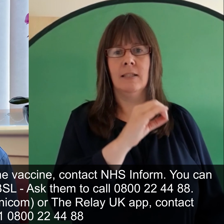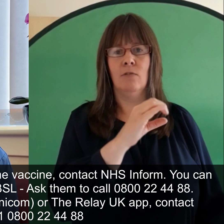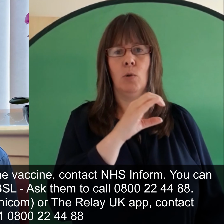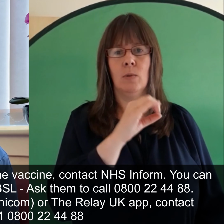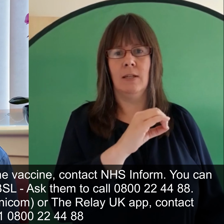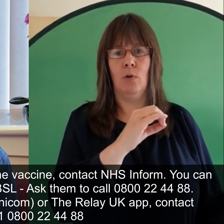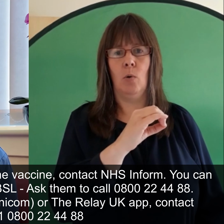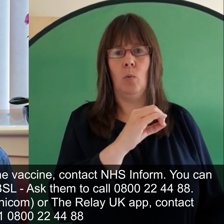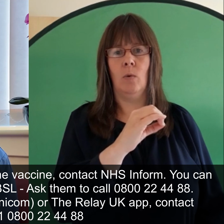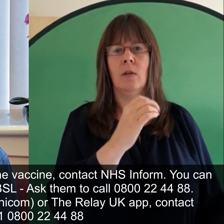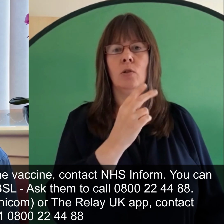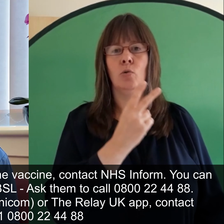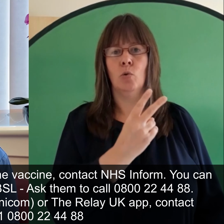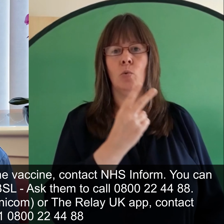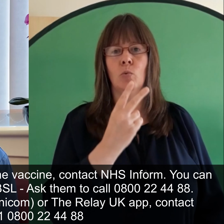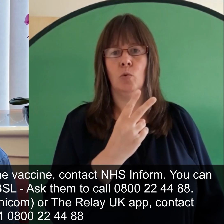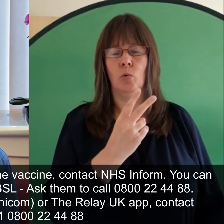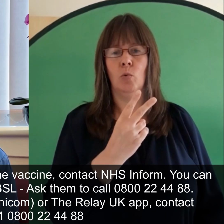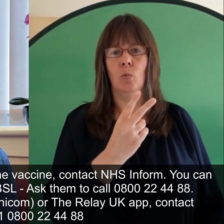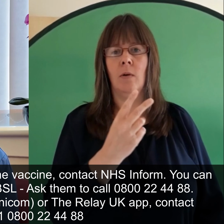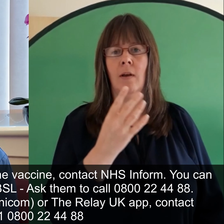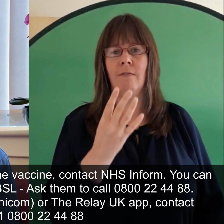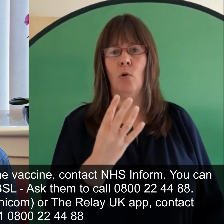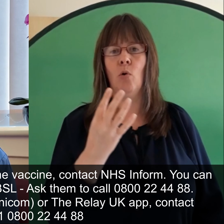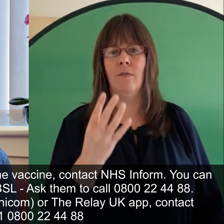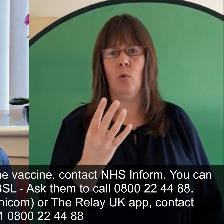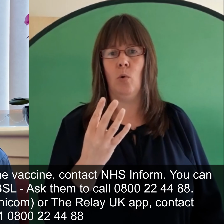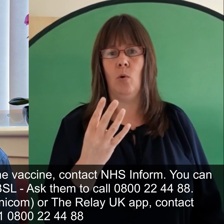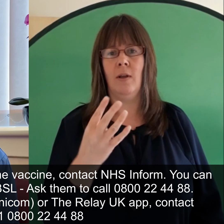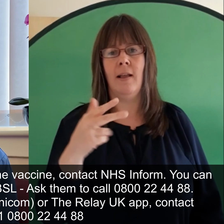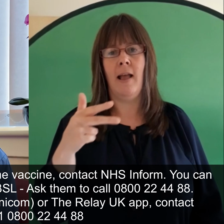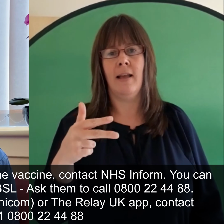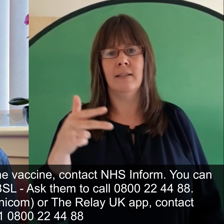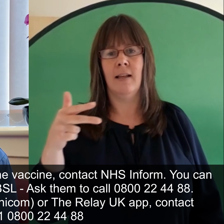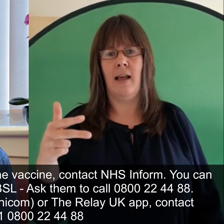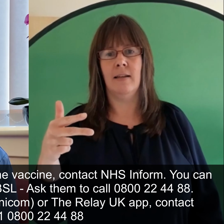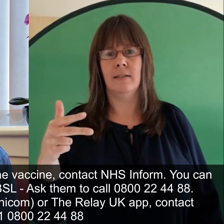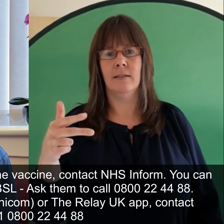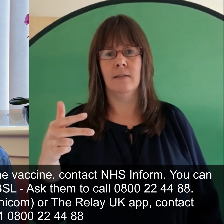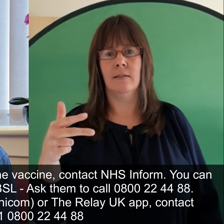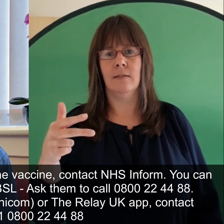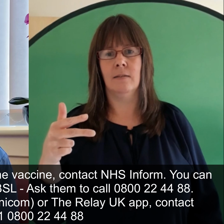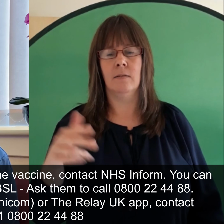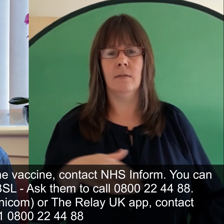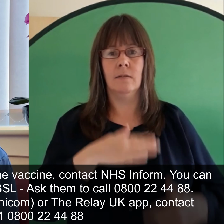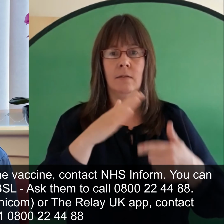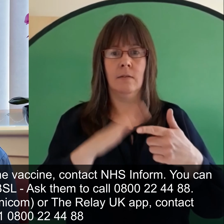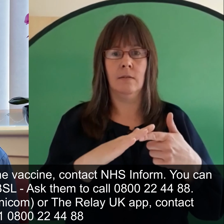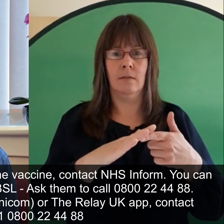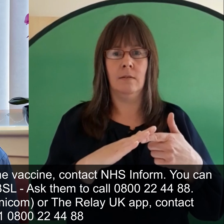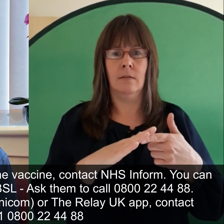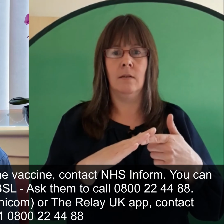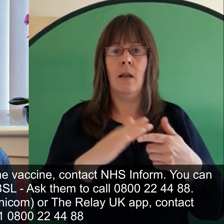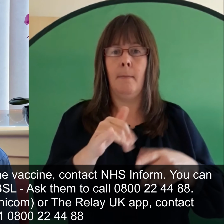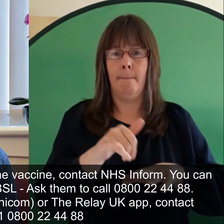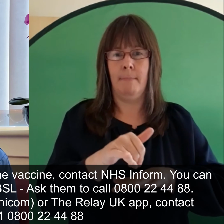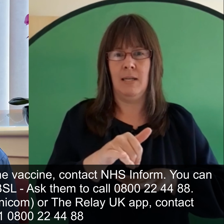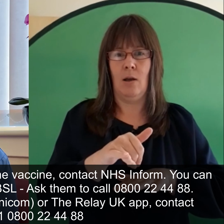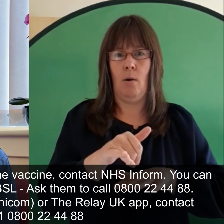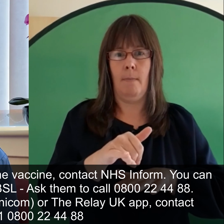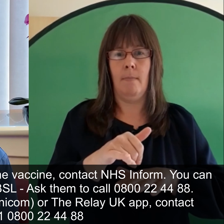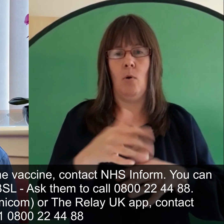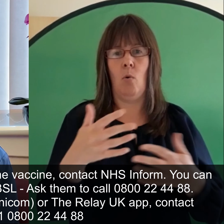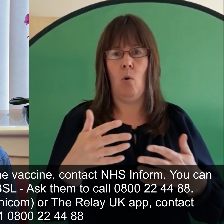224488 If you use a text phone or